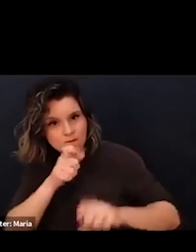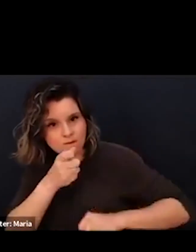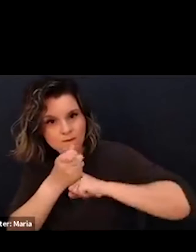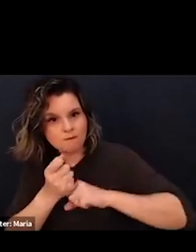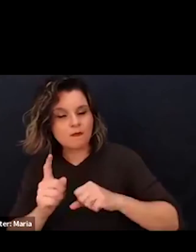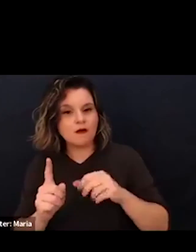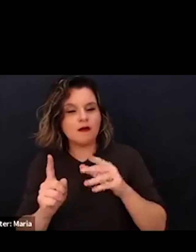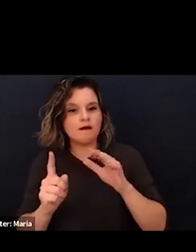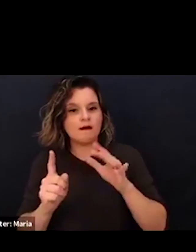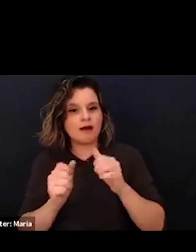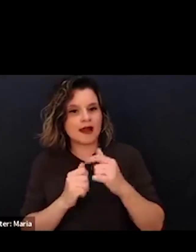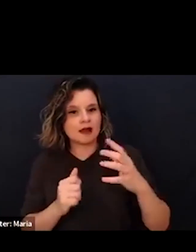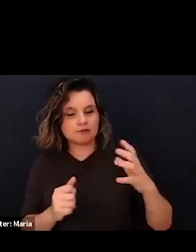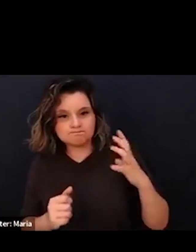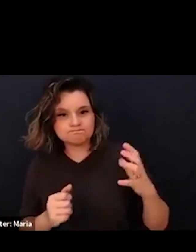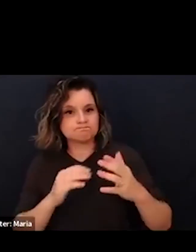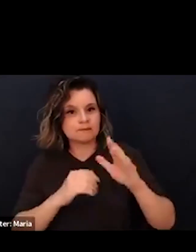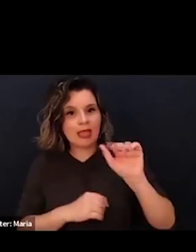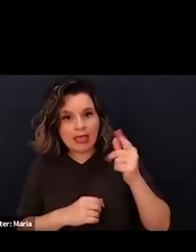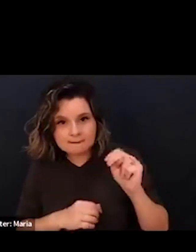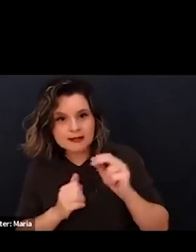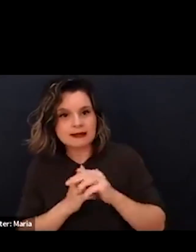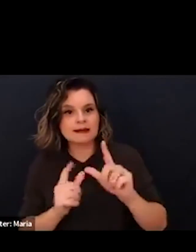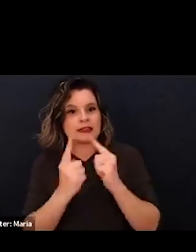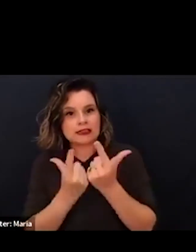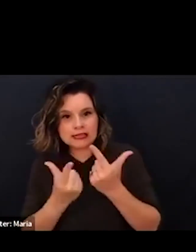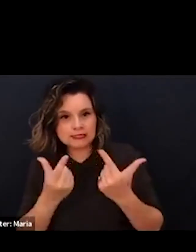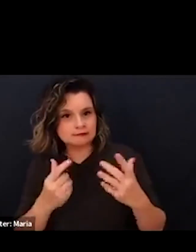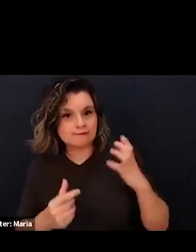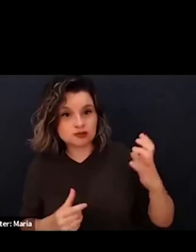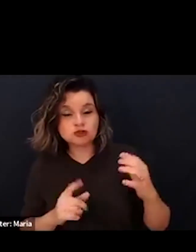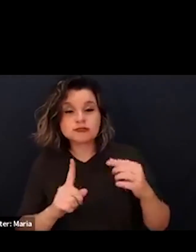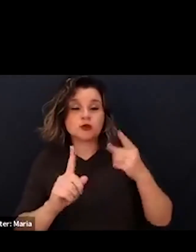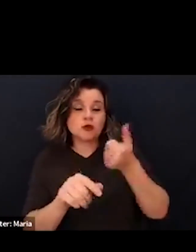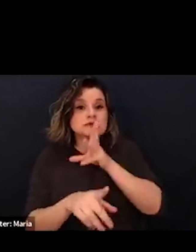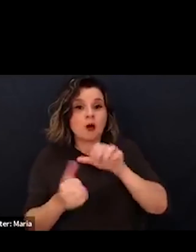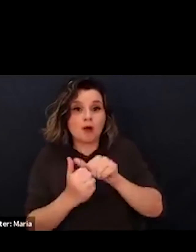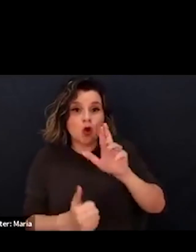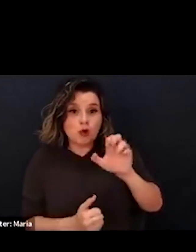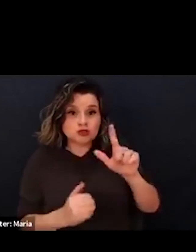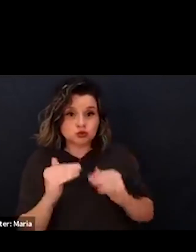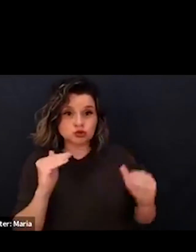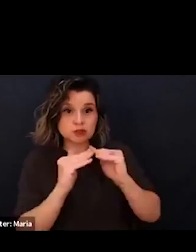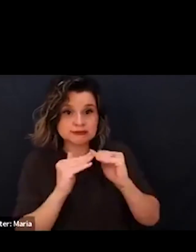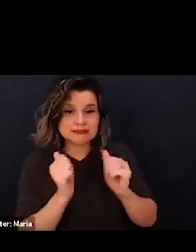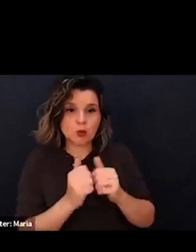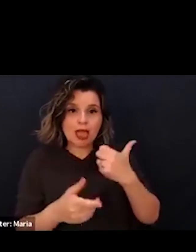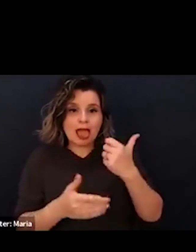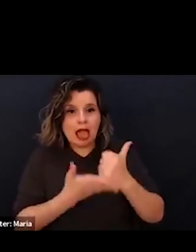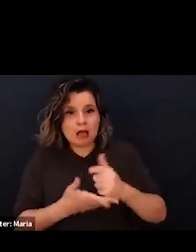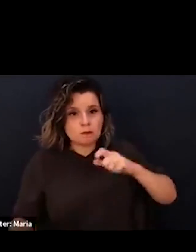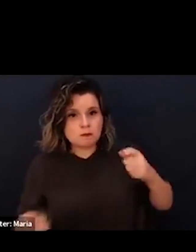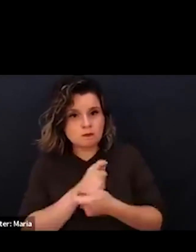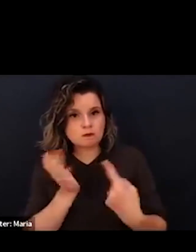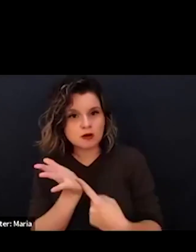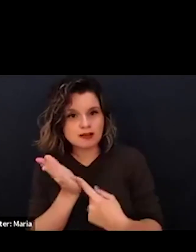athletic officials and administrators and league officials and such, who have spoken out about racial justice, who have helped to change the conversation. And it's